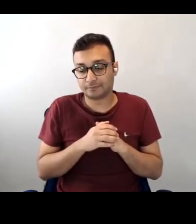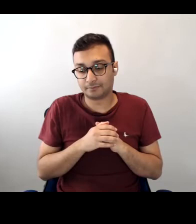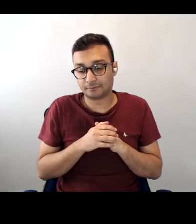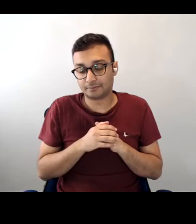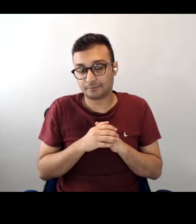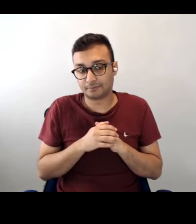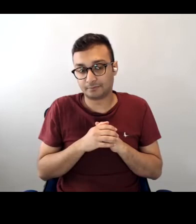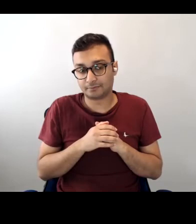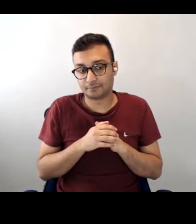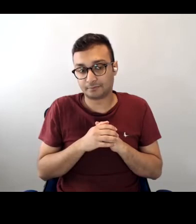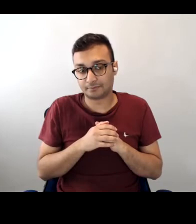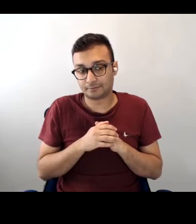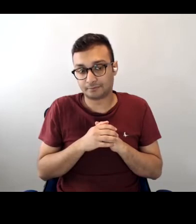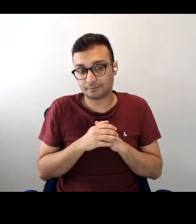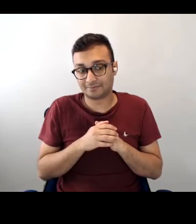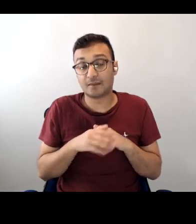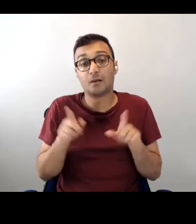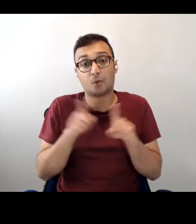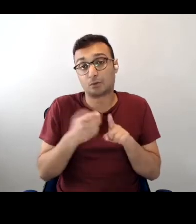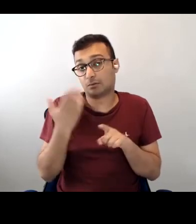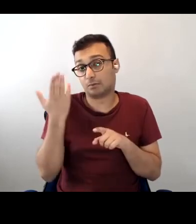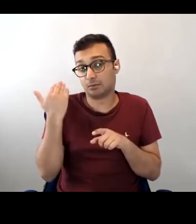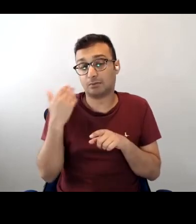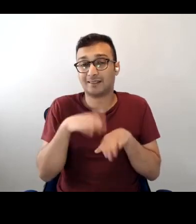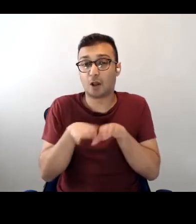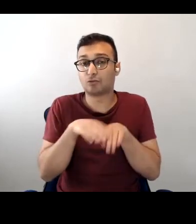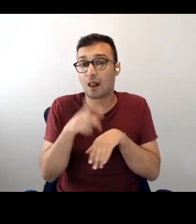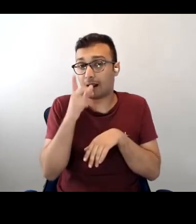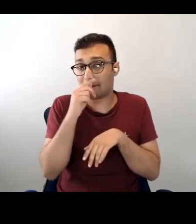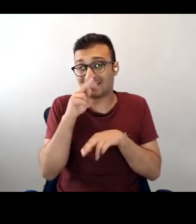and also based on the finding of the national capacity assessment,